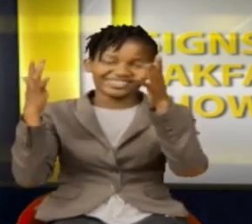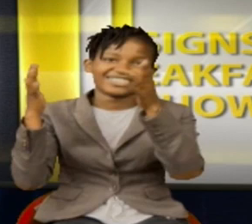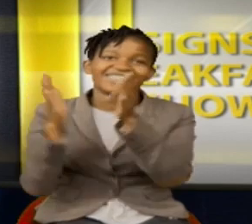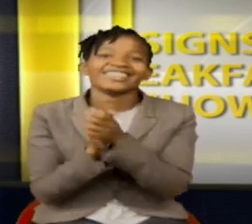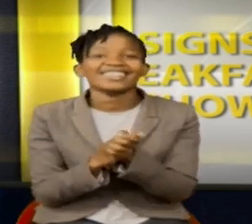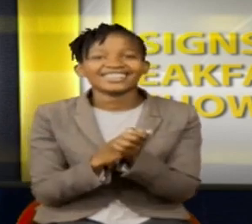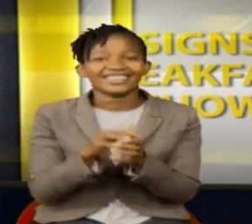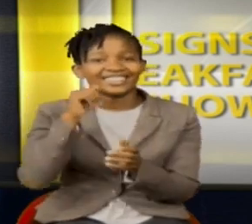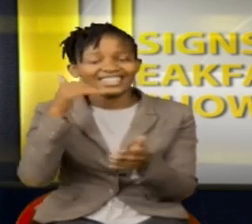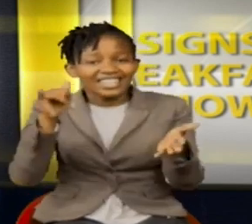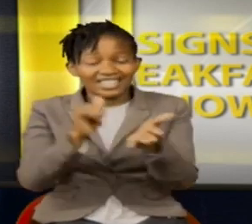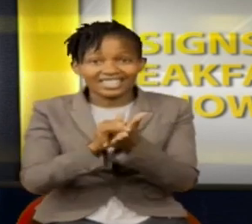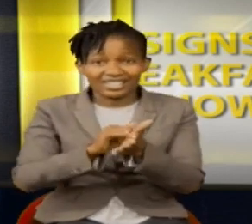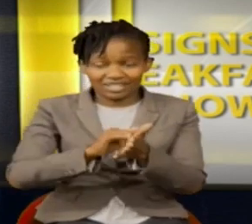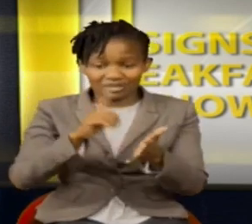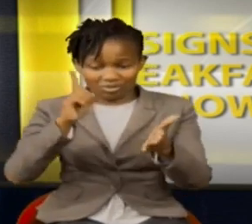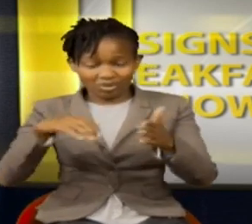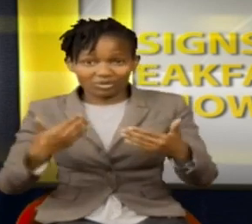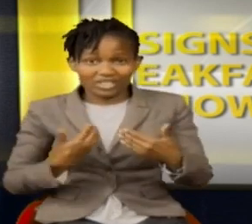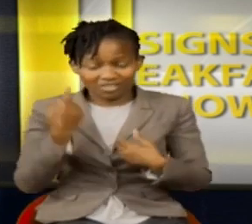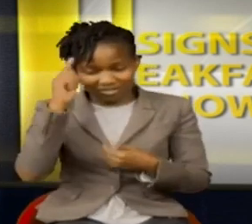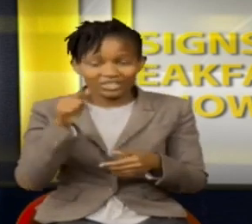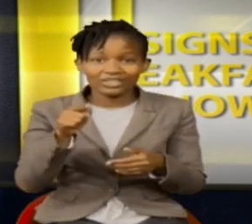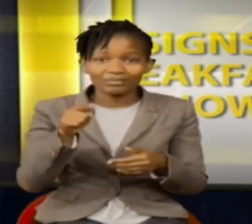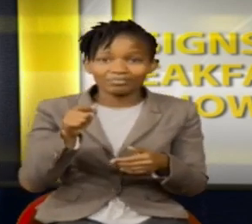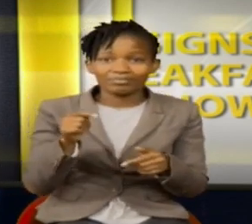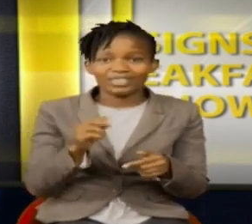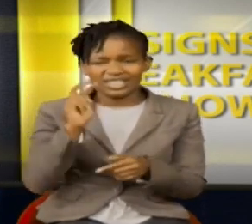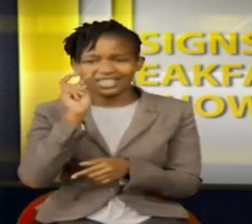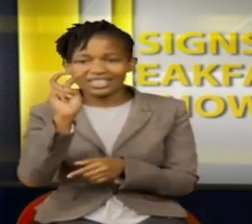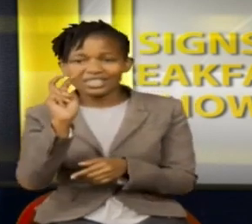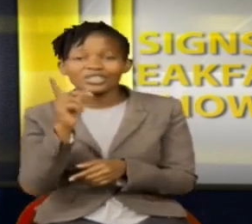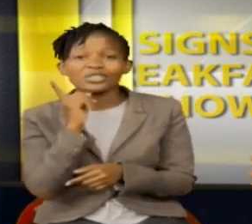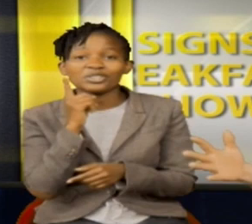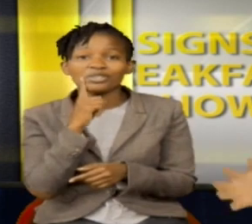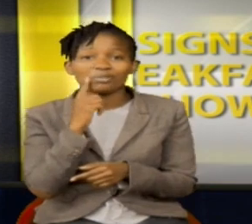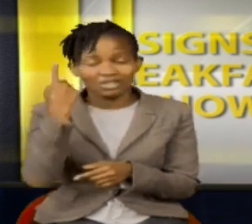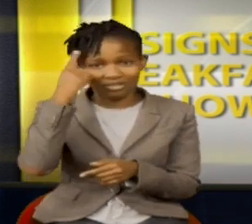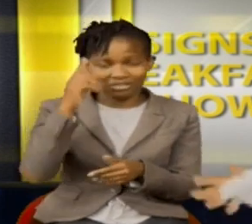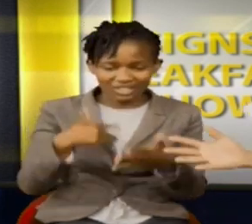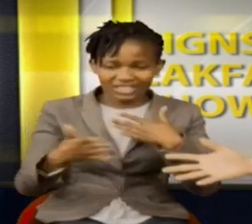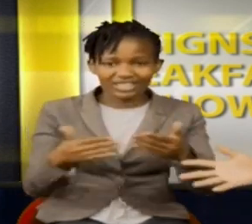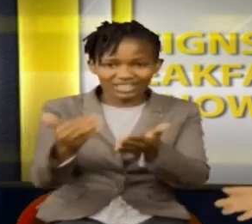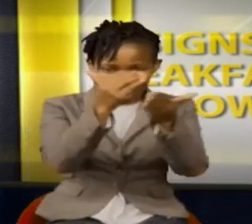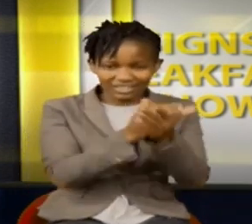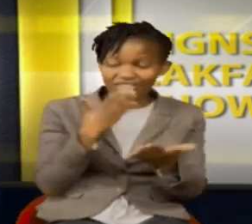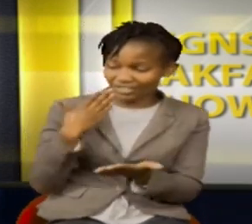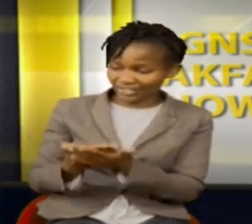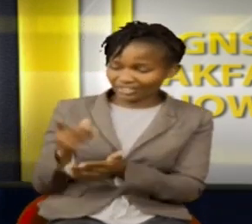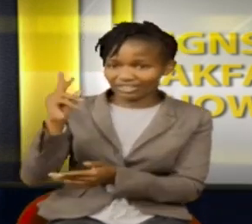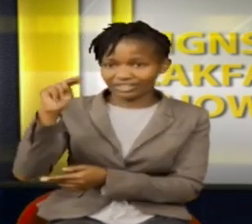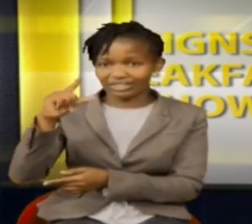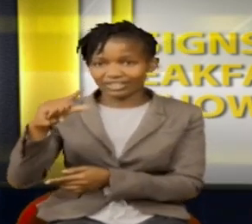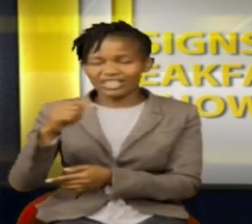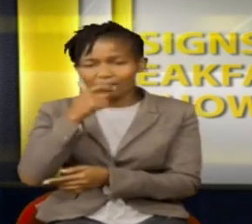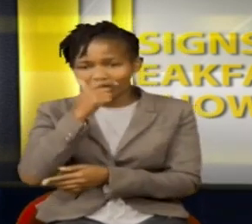A. Nice, and that's all we have for you for Science Breakfast this morning. See you tomorrow for Sign Language Center. It's going to be amazing. Thank you so much, DNG. And I wish